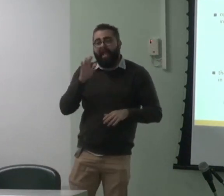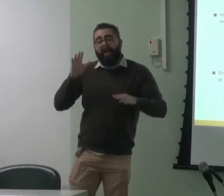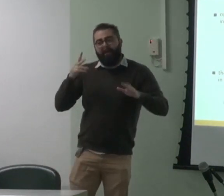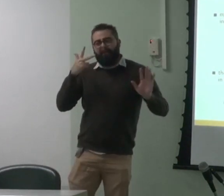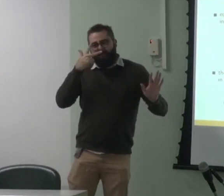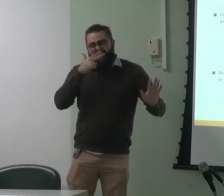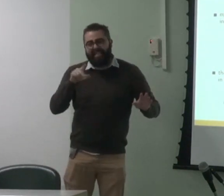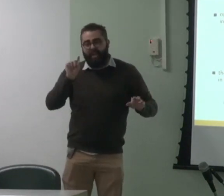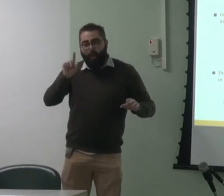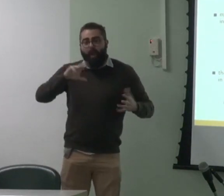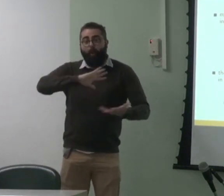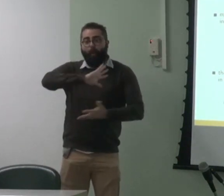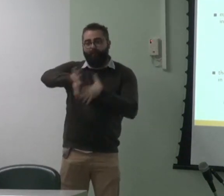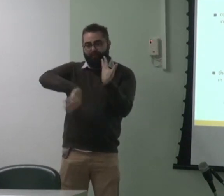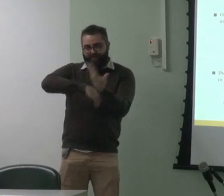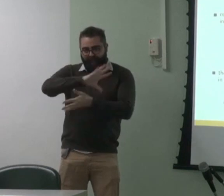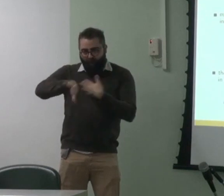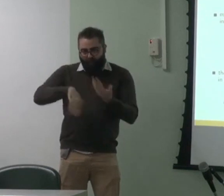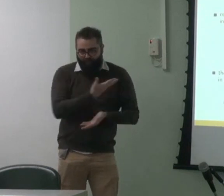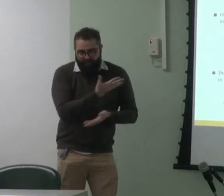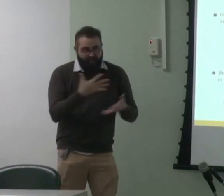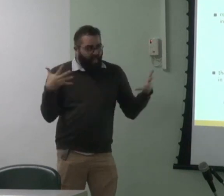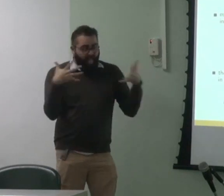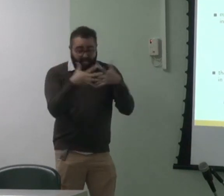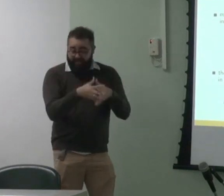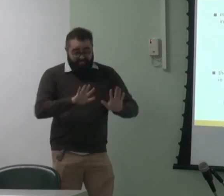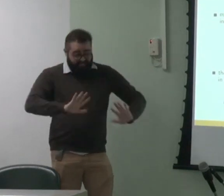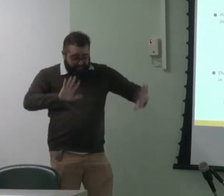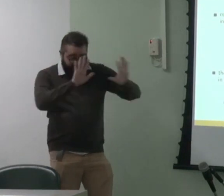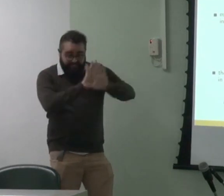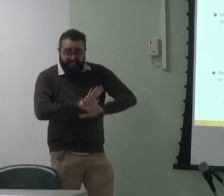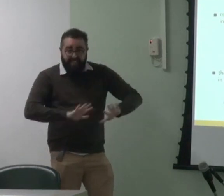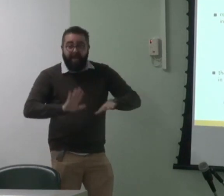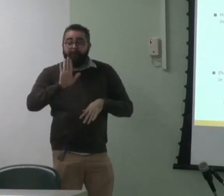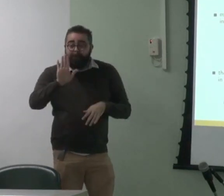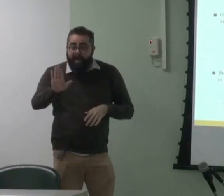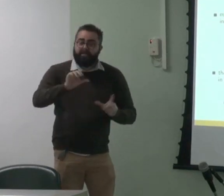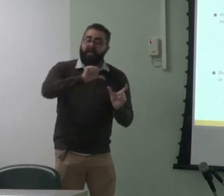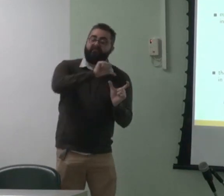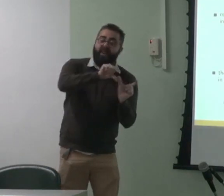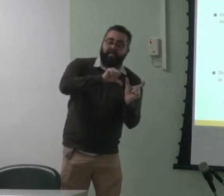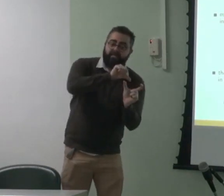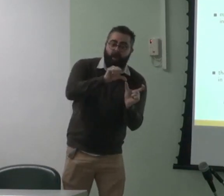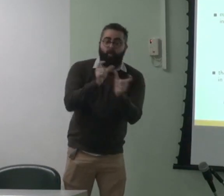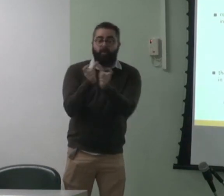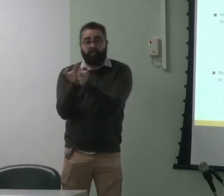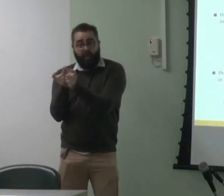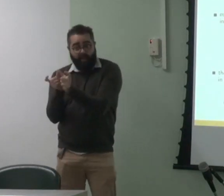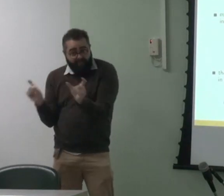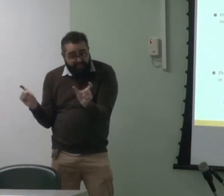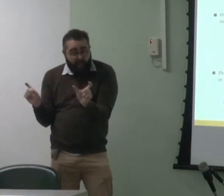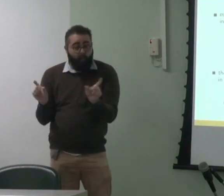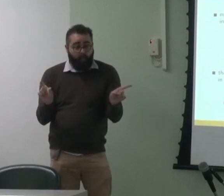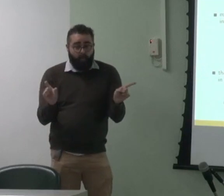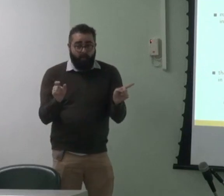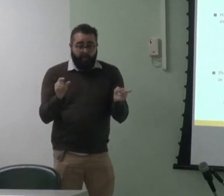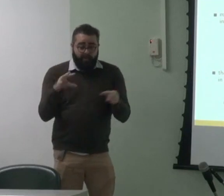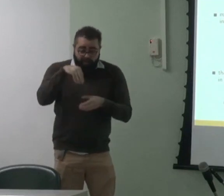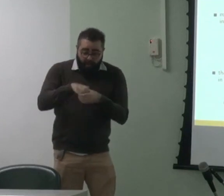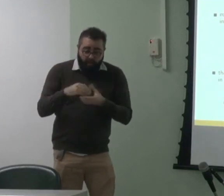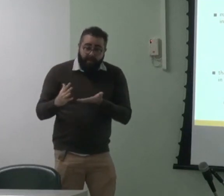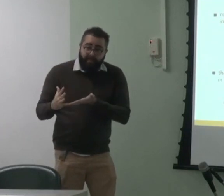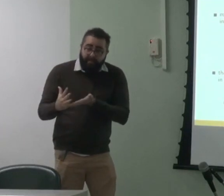this unclear boundary, the inflection derivation distinction is employed in language data resources, and particularly in